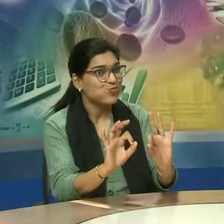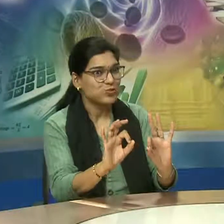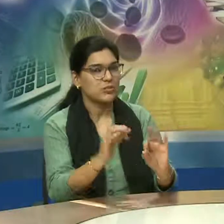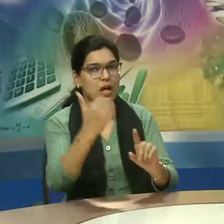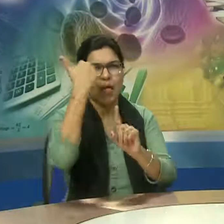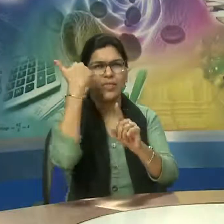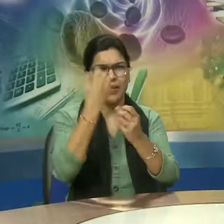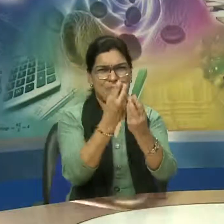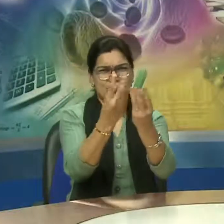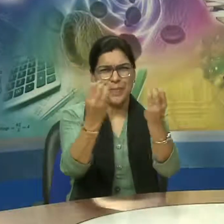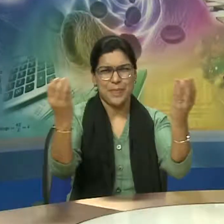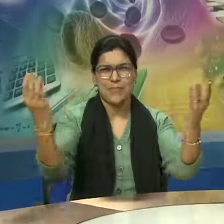nice things